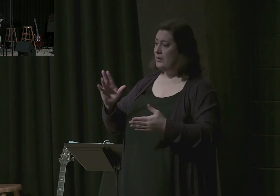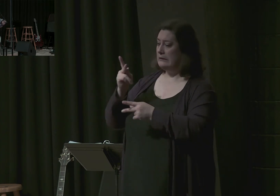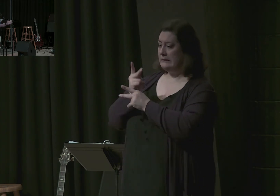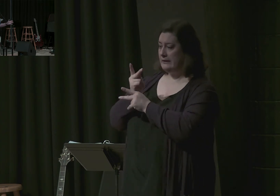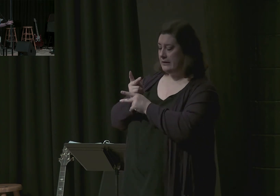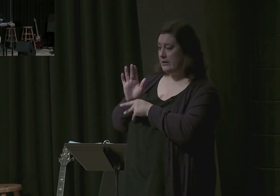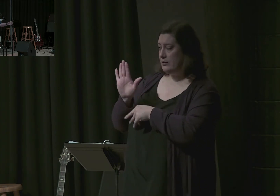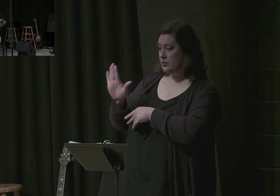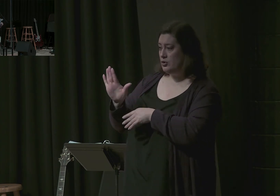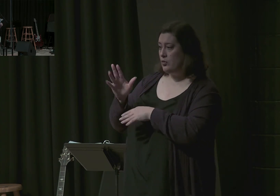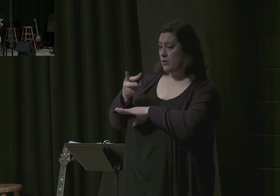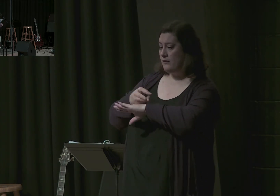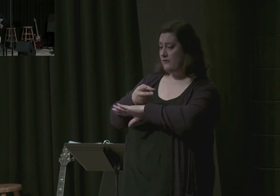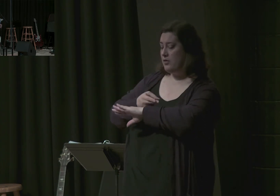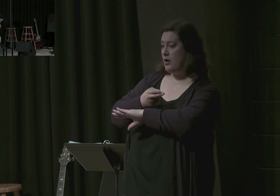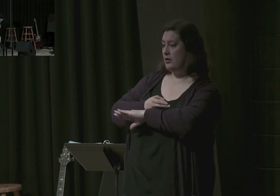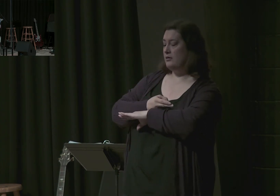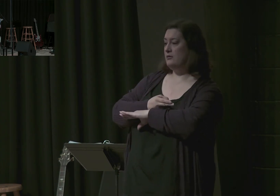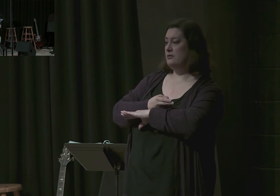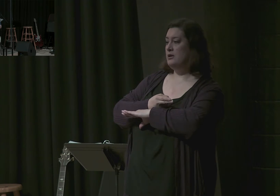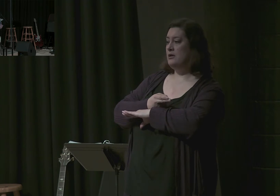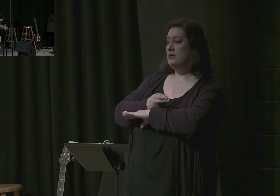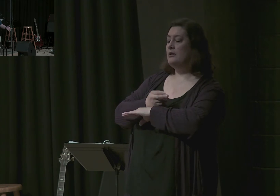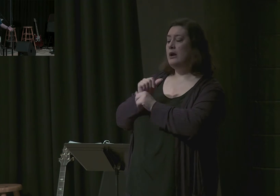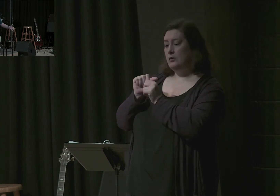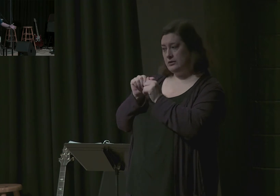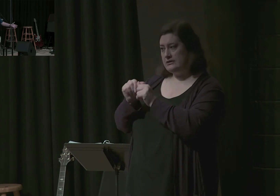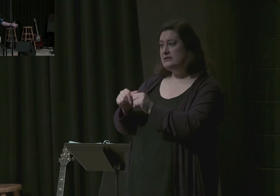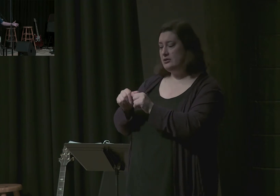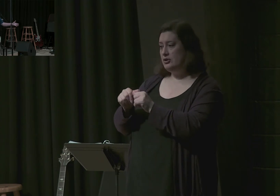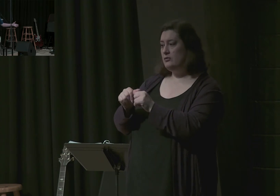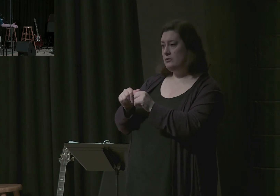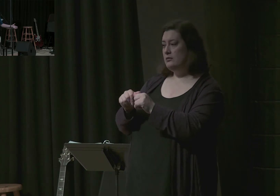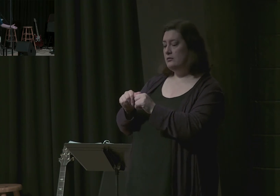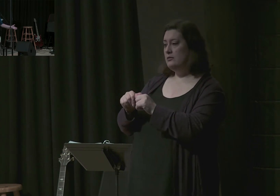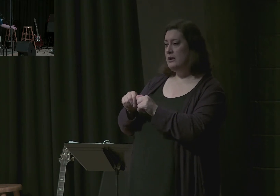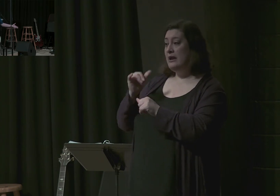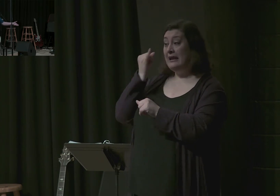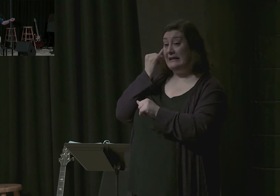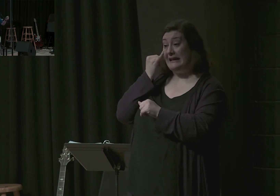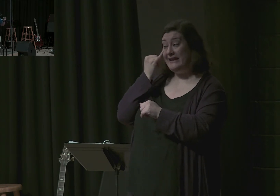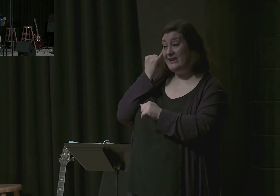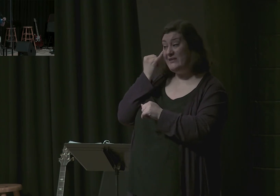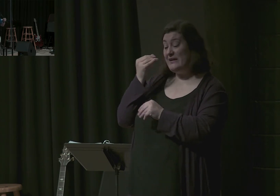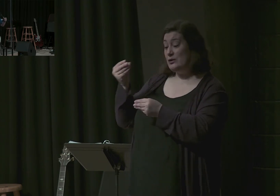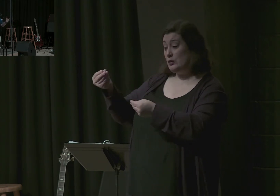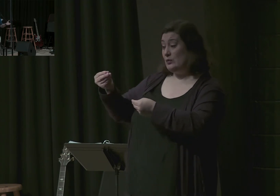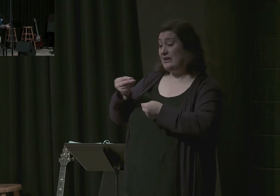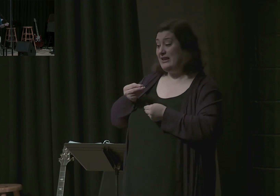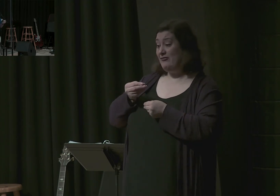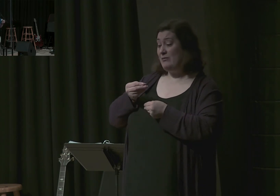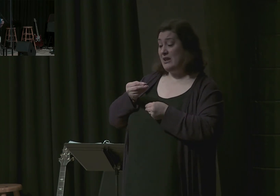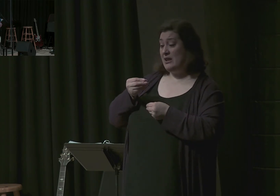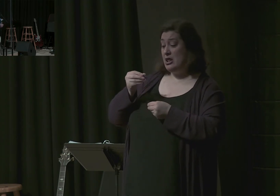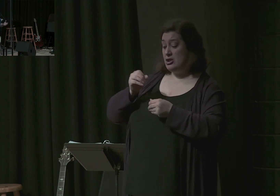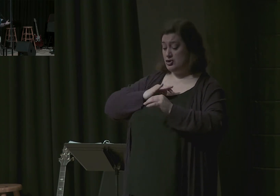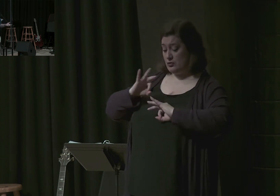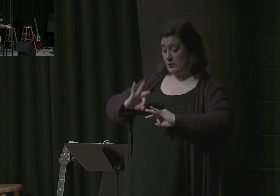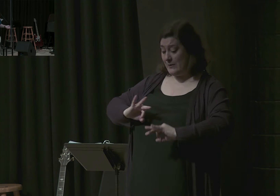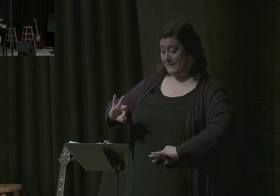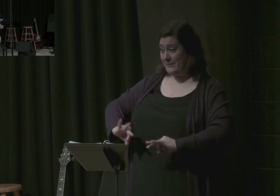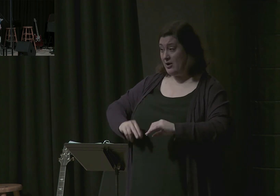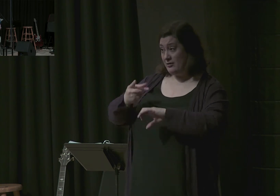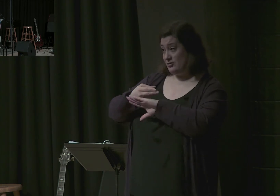for me, I will again pasture your flock and keep it. Let me pass through all your flock today, removing from it every speckled